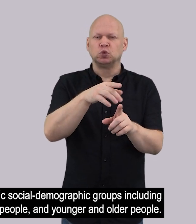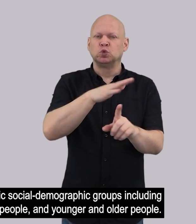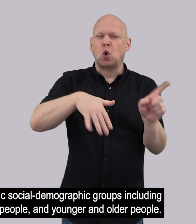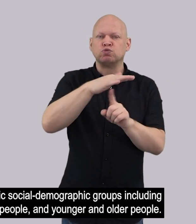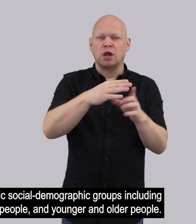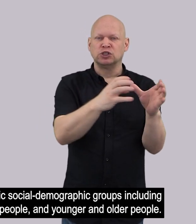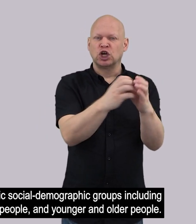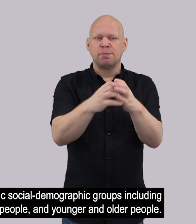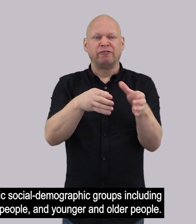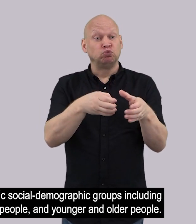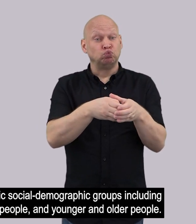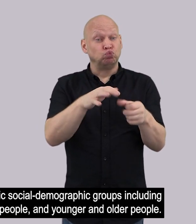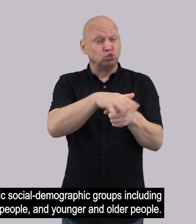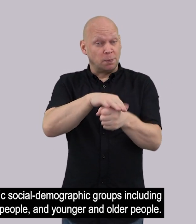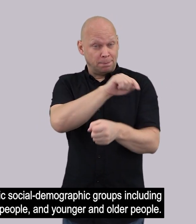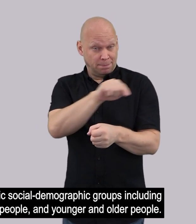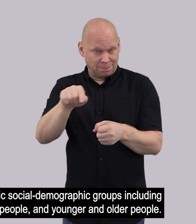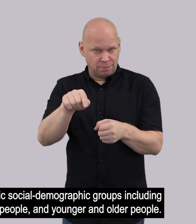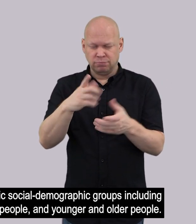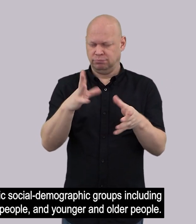people and younger and older people.